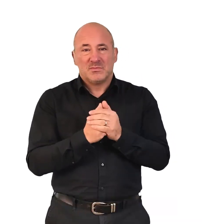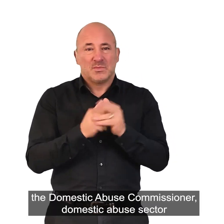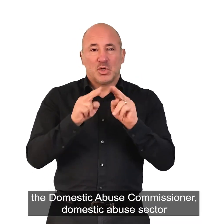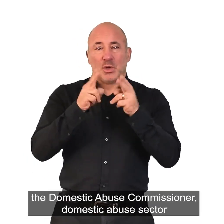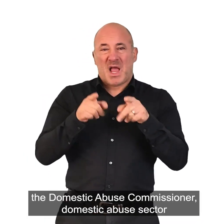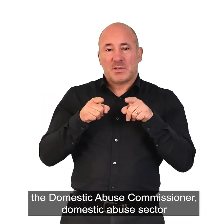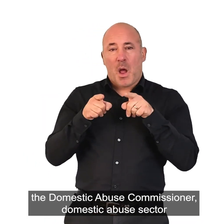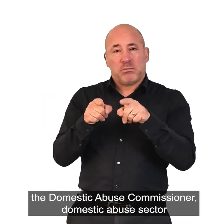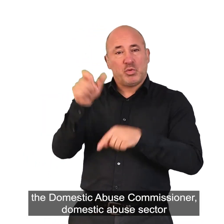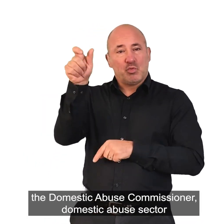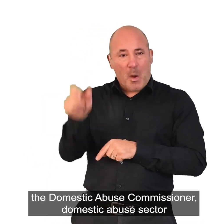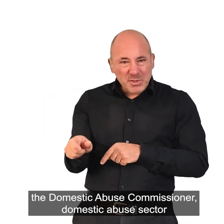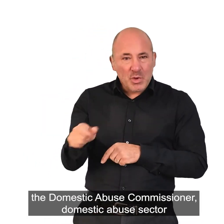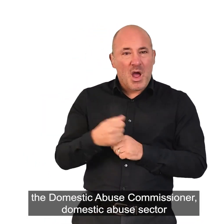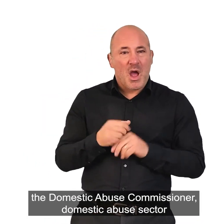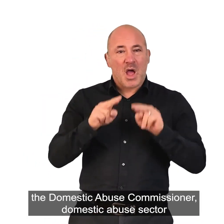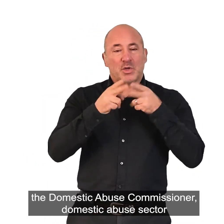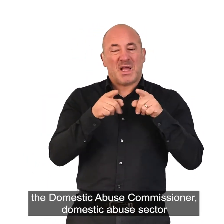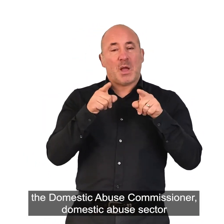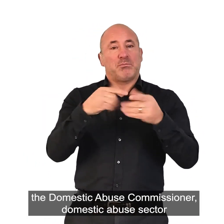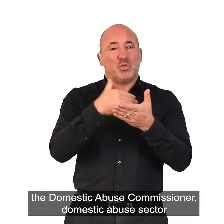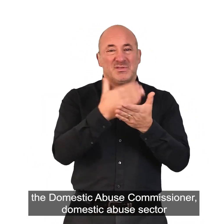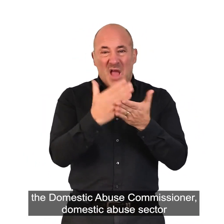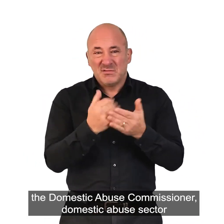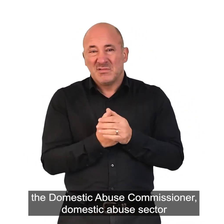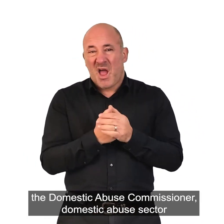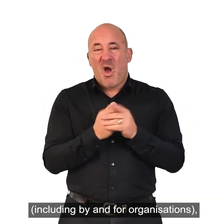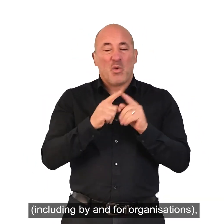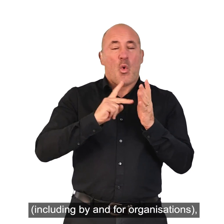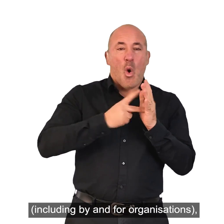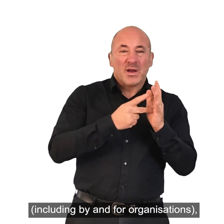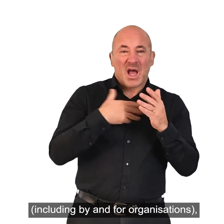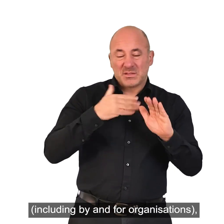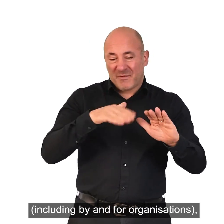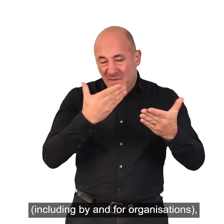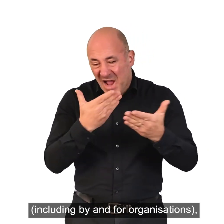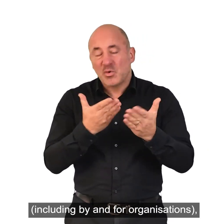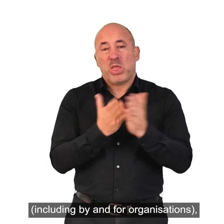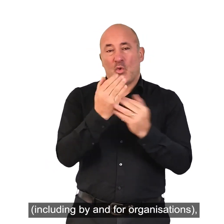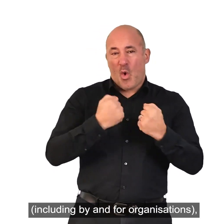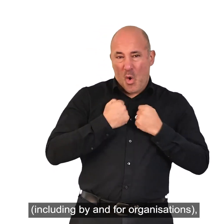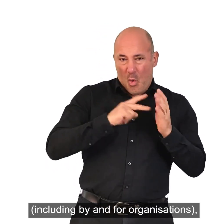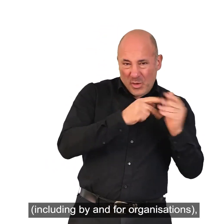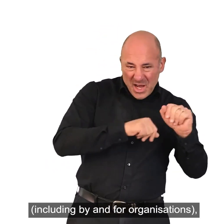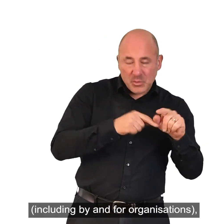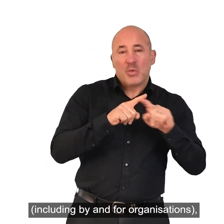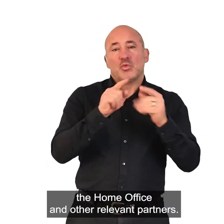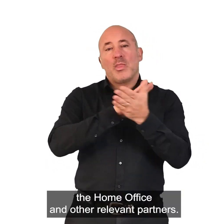the Domestic Abuse Commissioner, domestic abuse sector, including by and for organisations, the